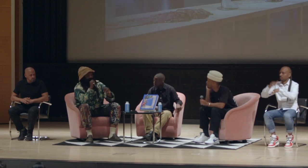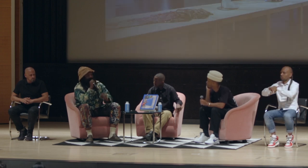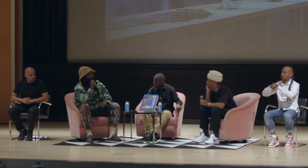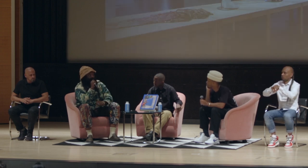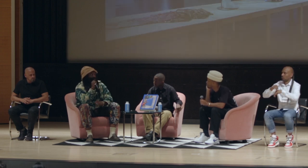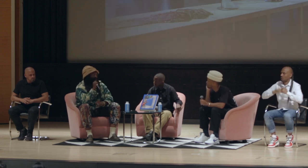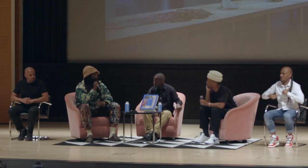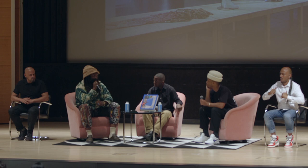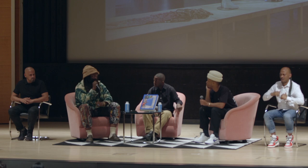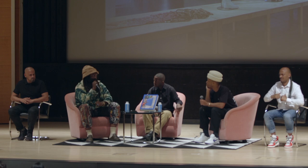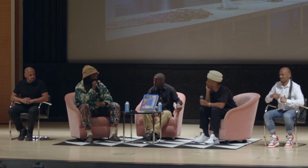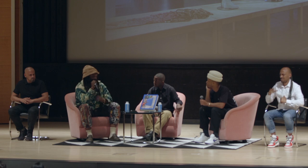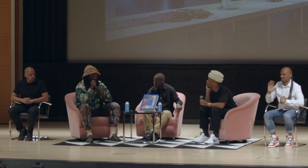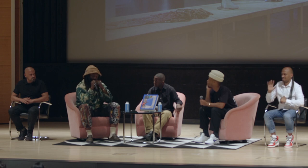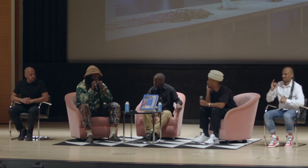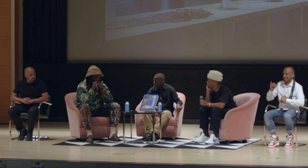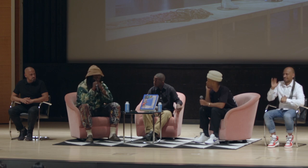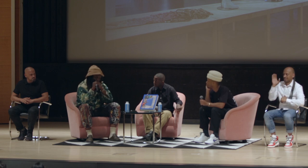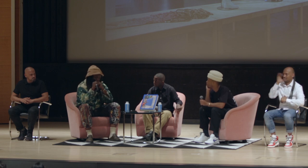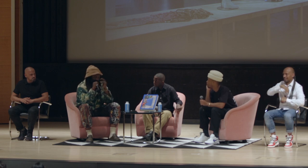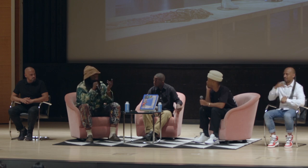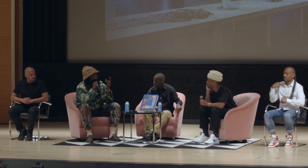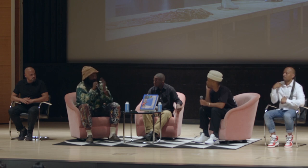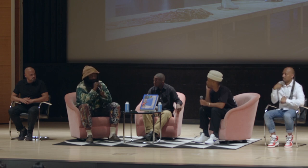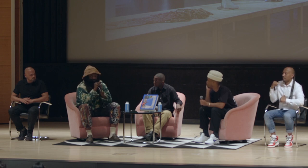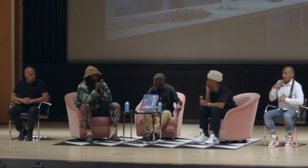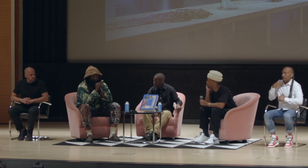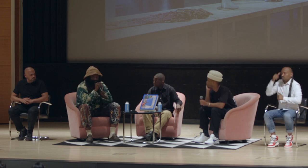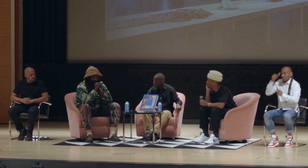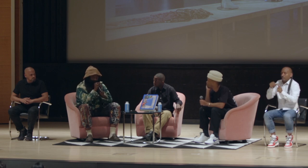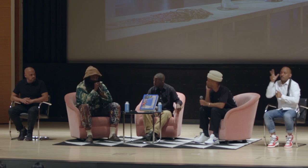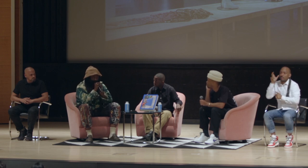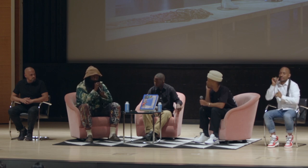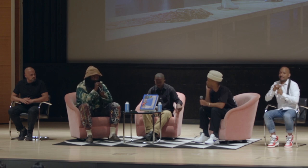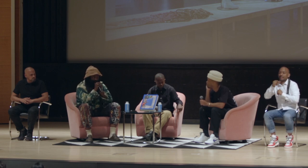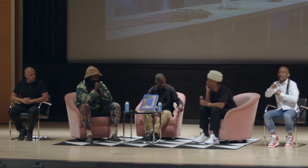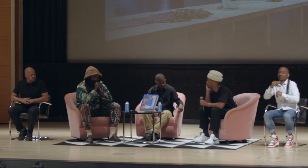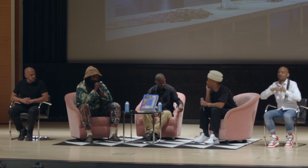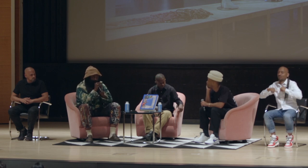we used to listen to it at Marc Jacobs sometimes. So,